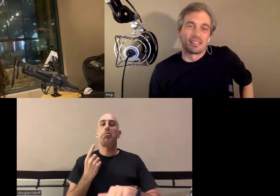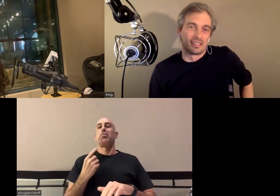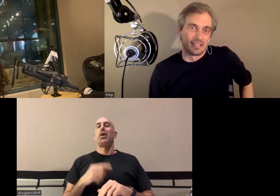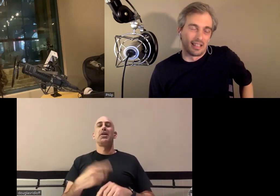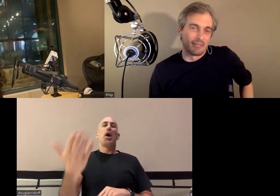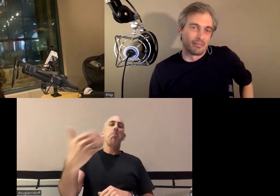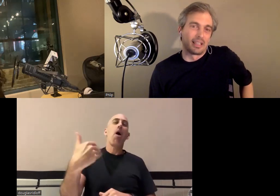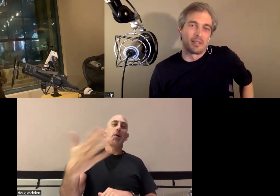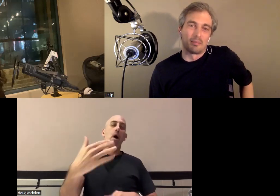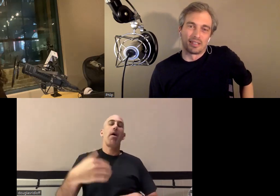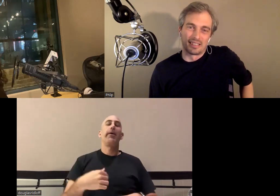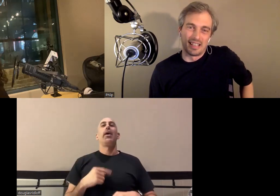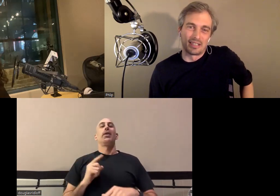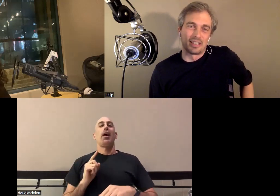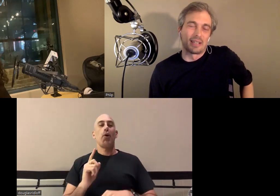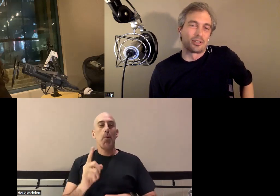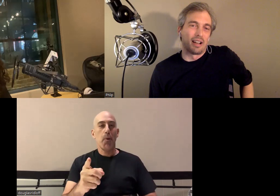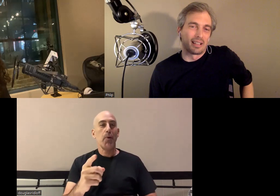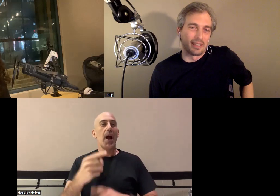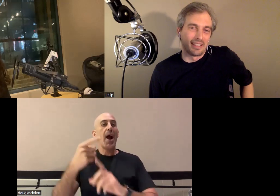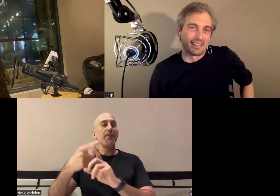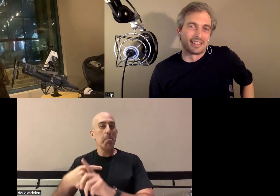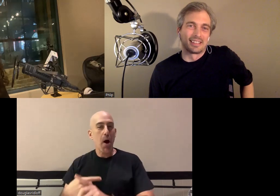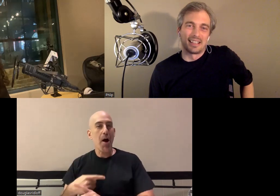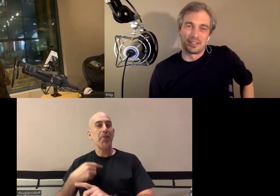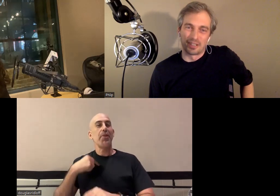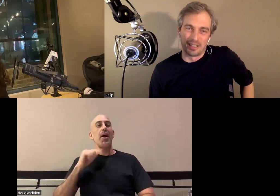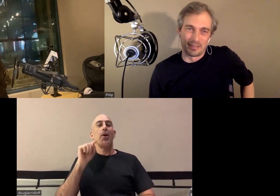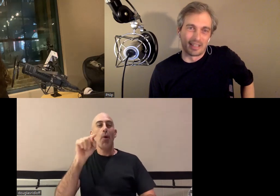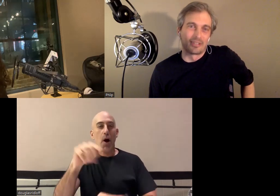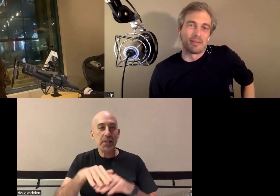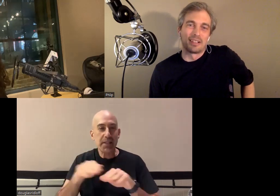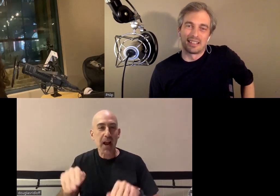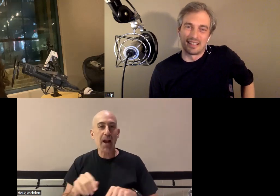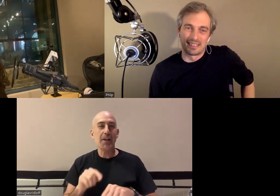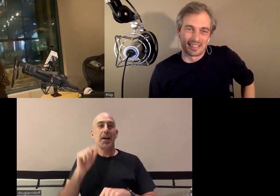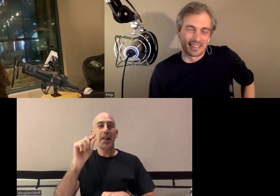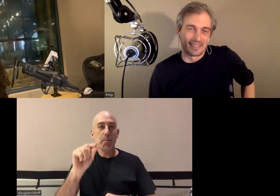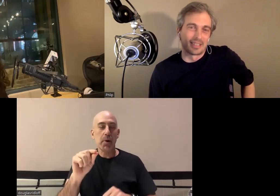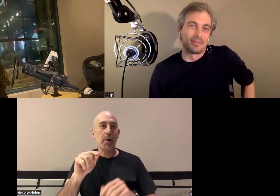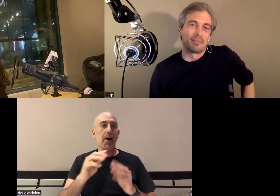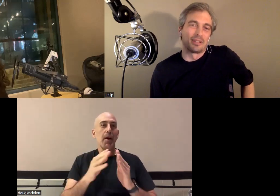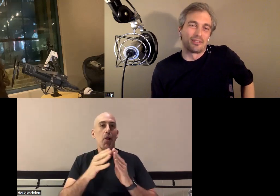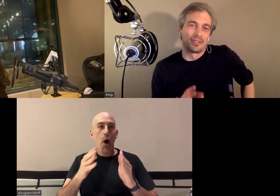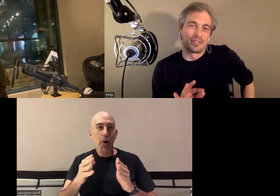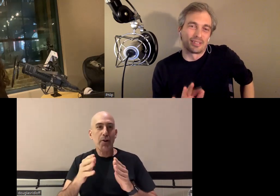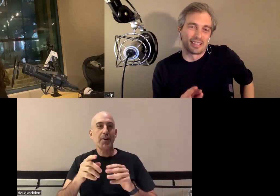to ASL Slam to get me up on stage. And he kept dragging me onto stage and calling me every month at ASL Slam to come up. You know, at first it was